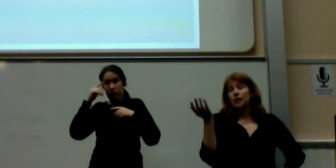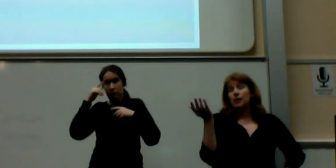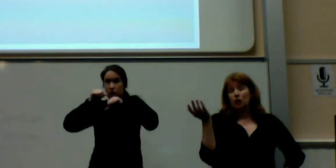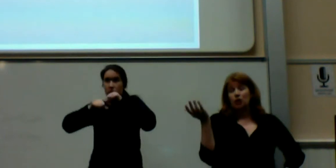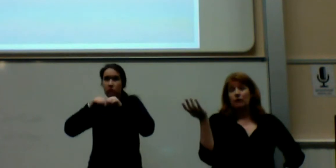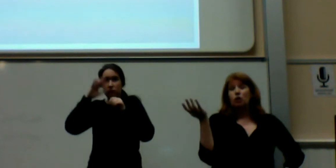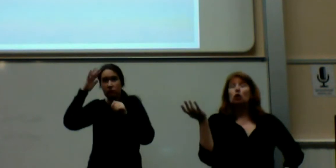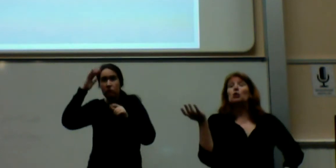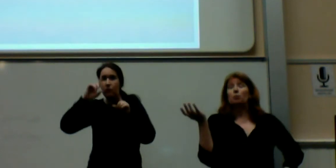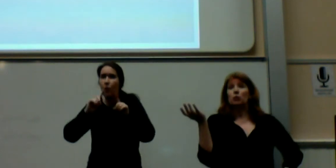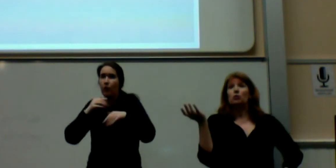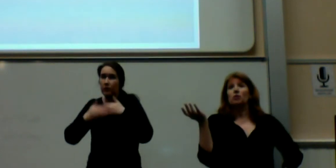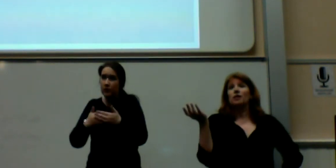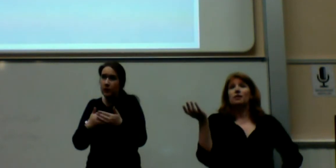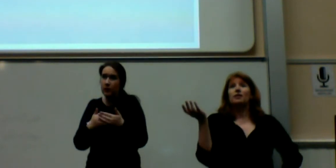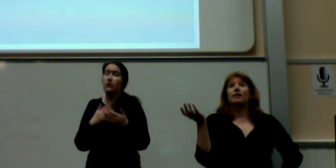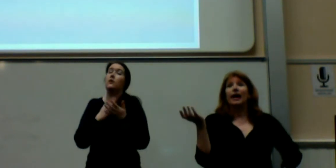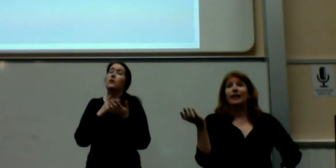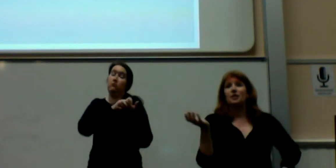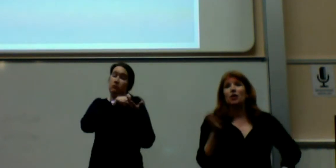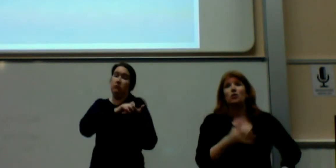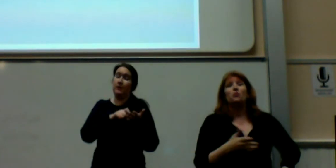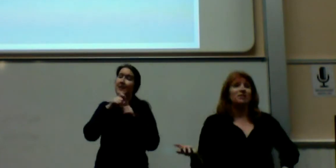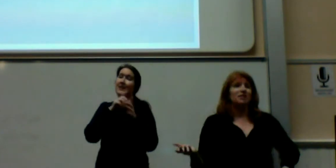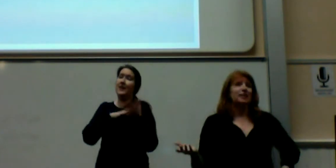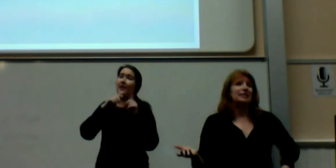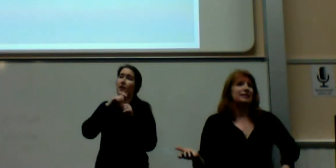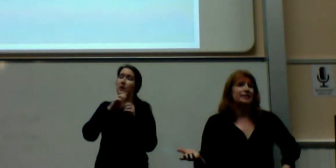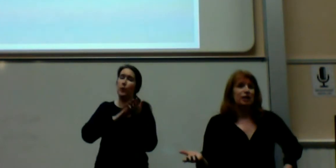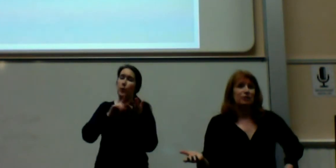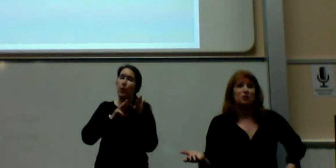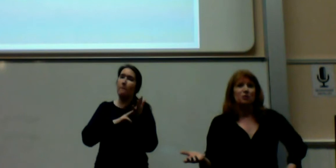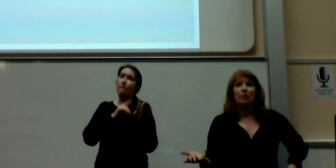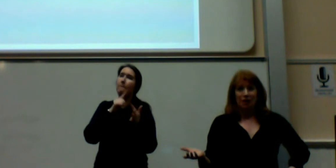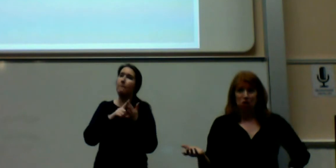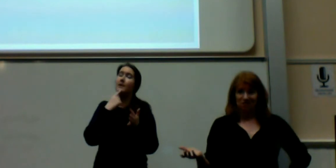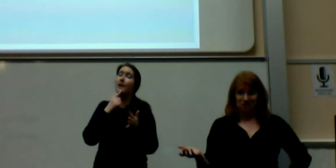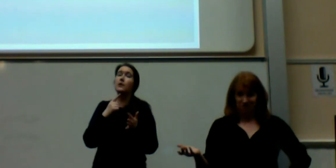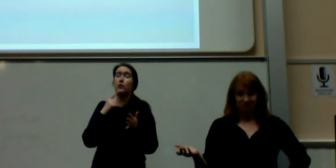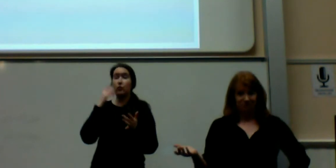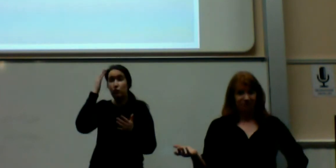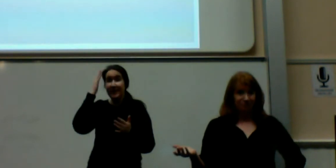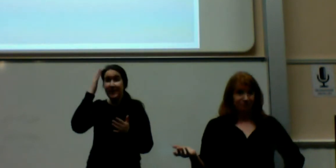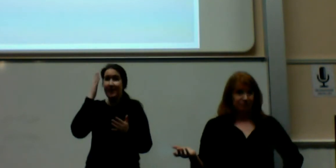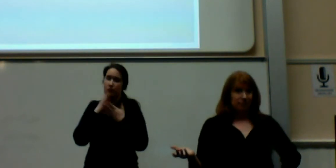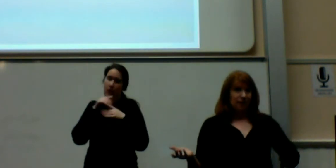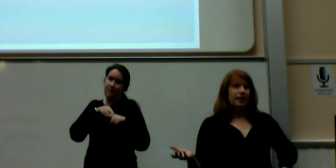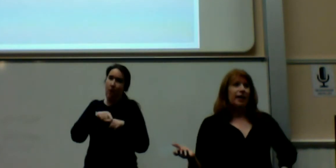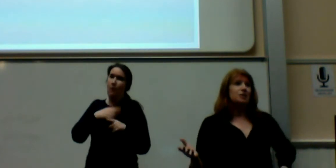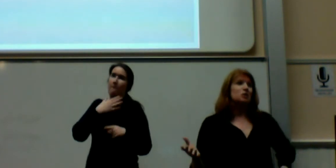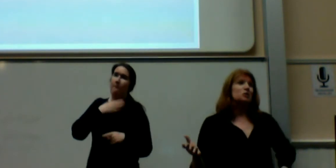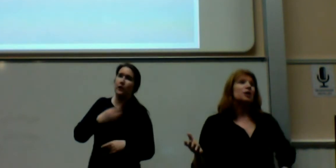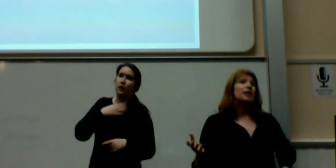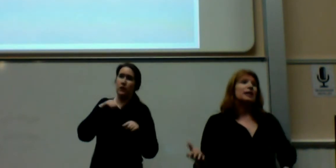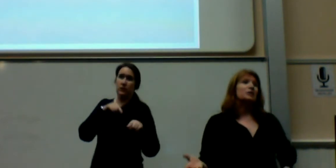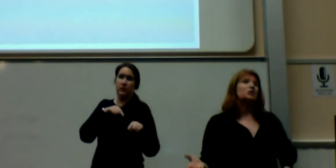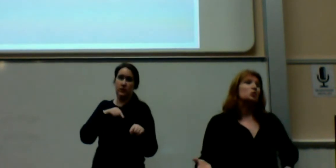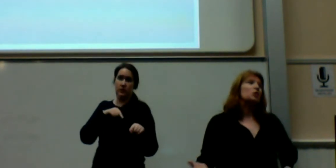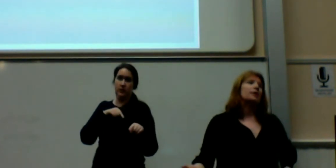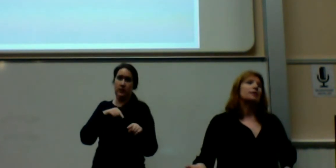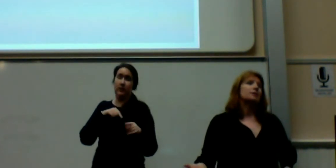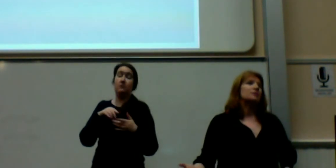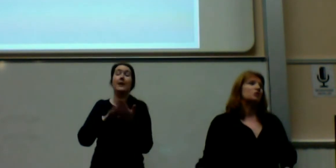It was actually David Hume who said that reason is a slave to the passions. And that is,